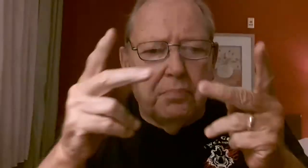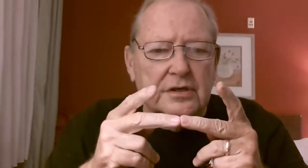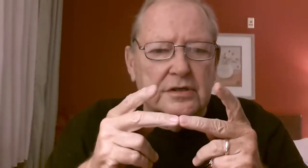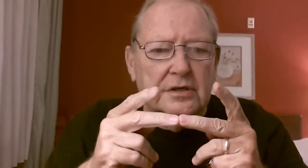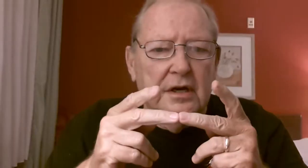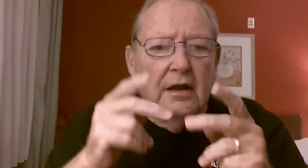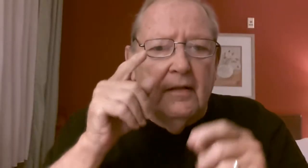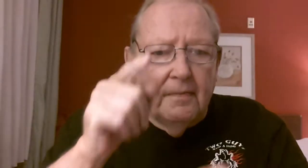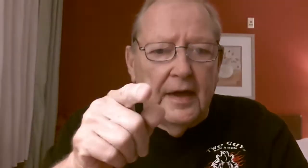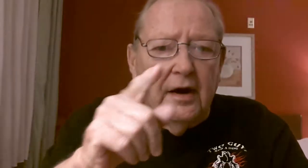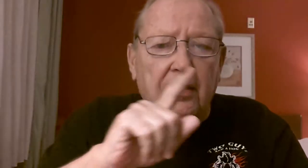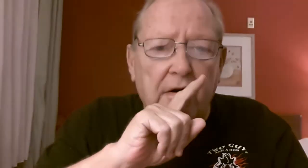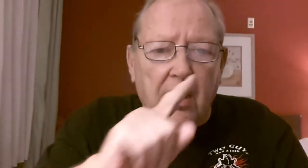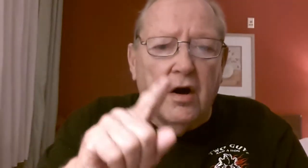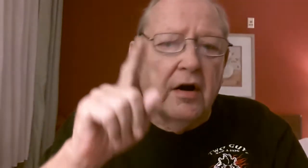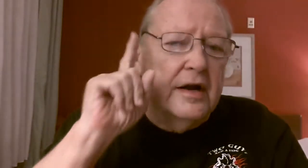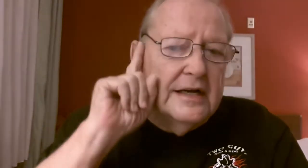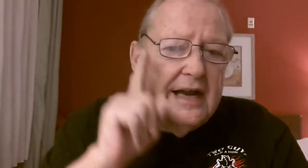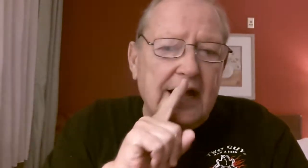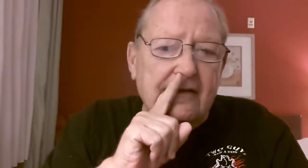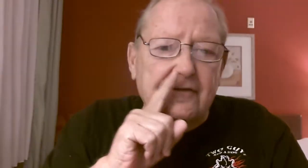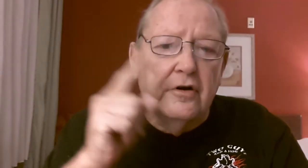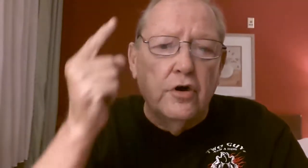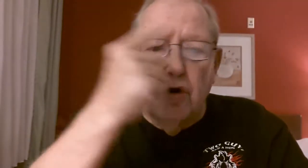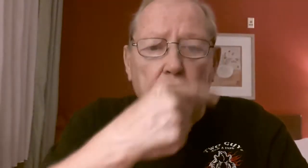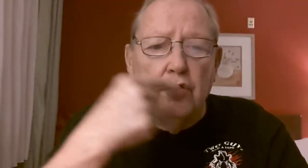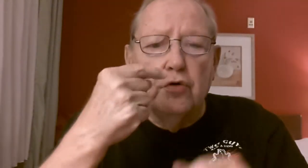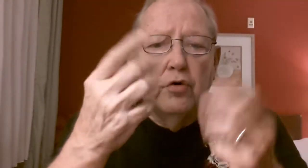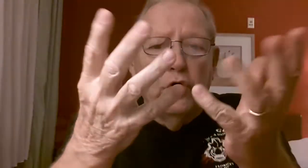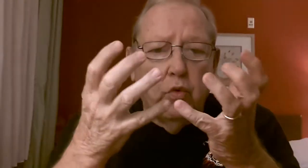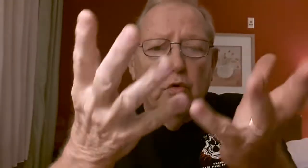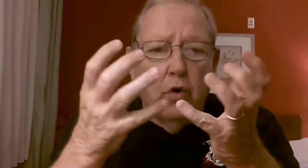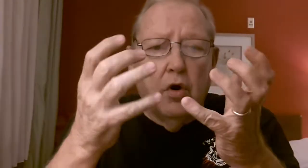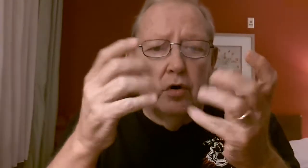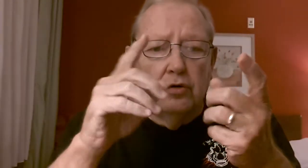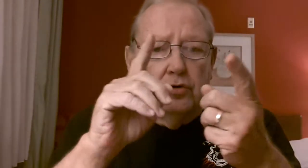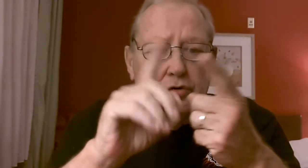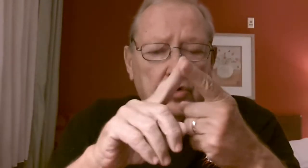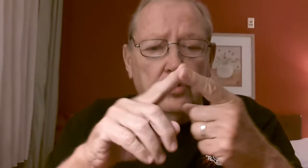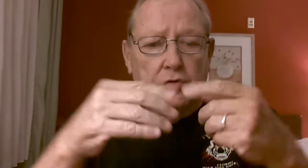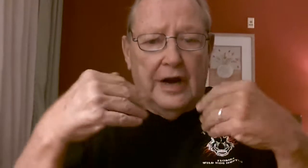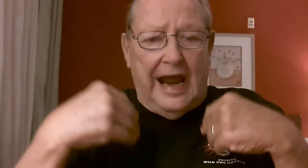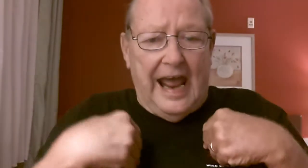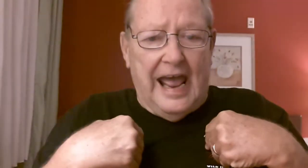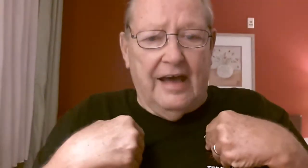places there are deaf who want to have